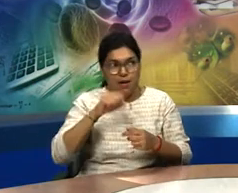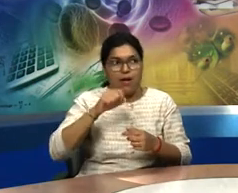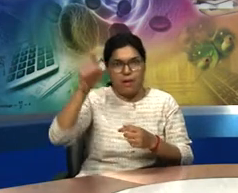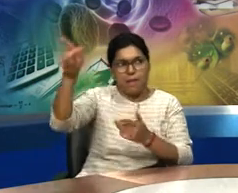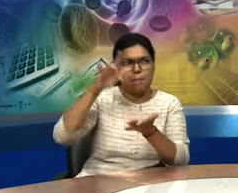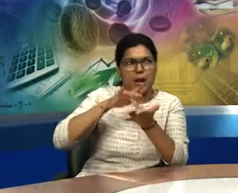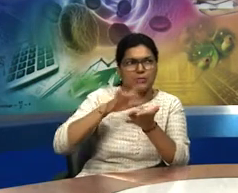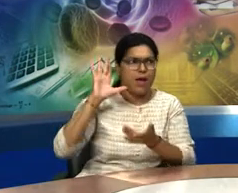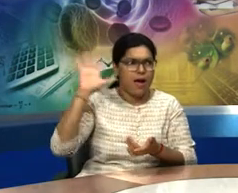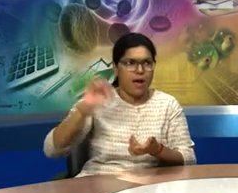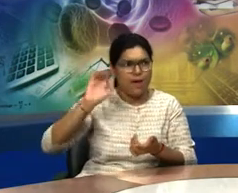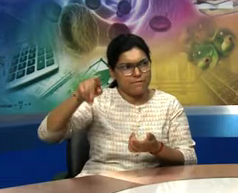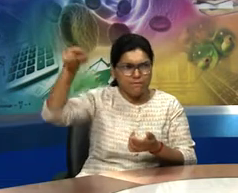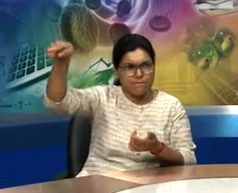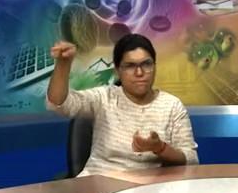this poison can be,